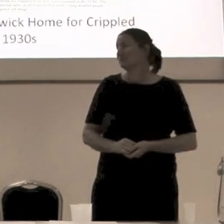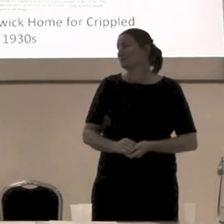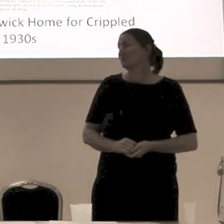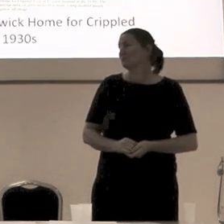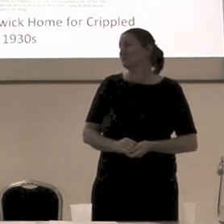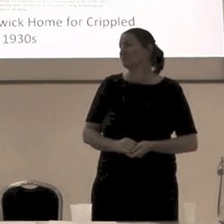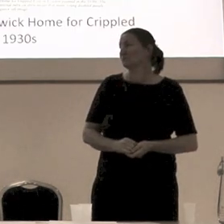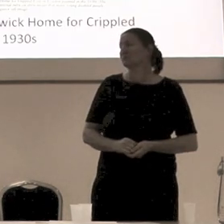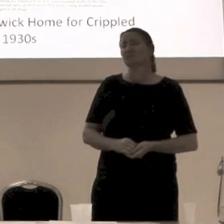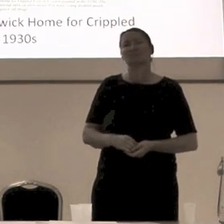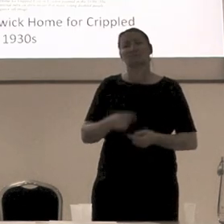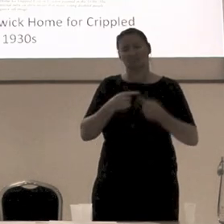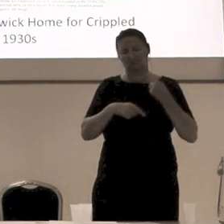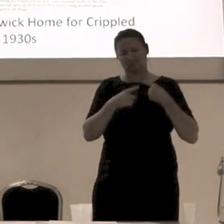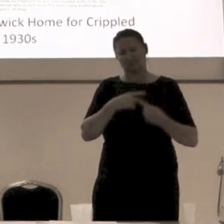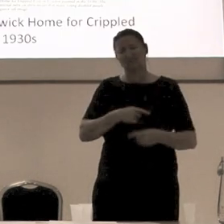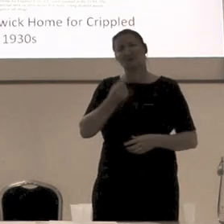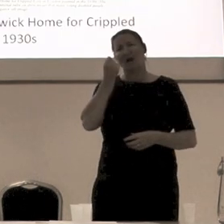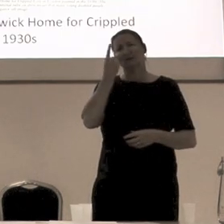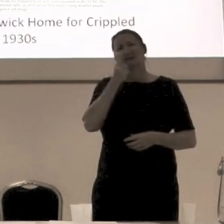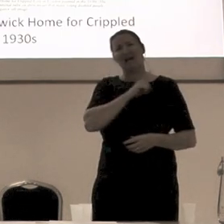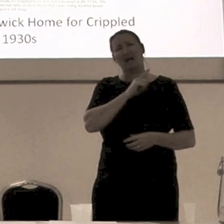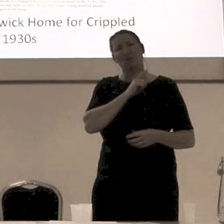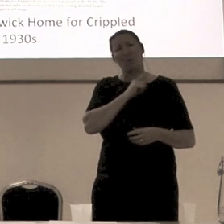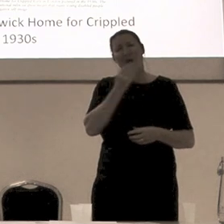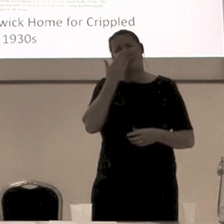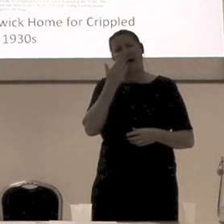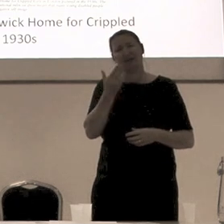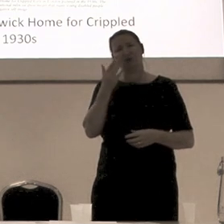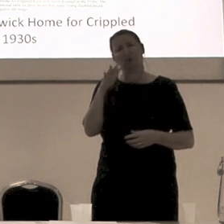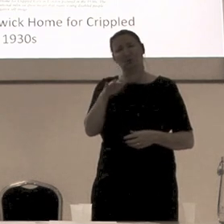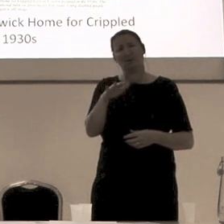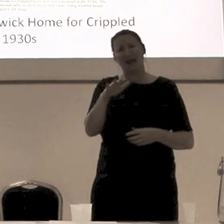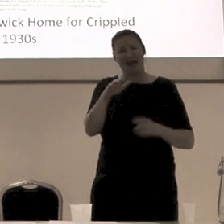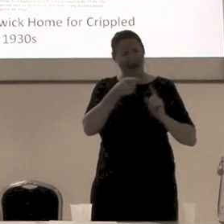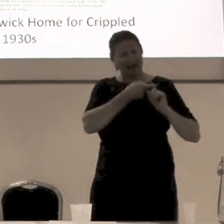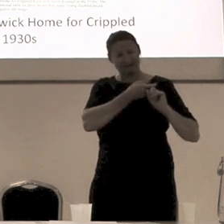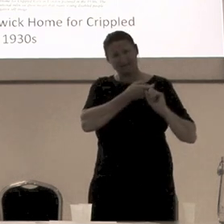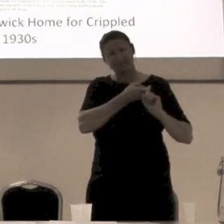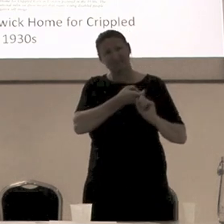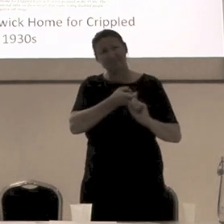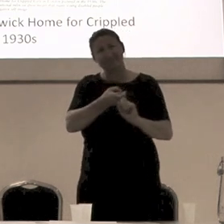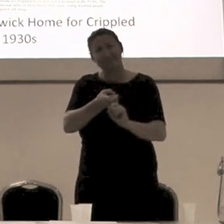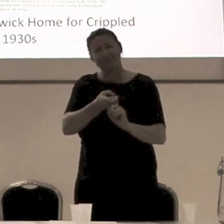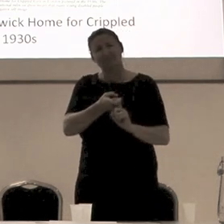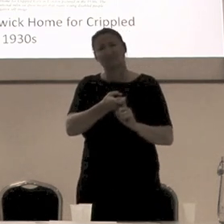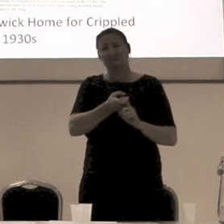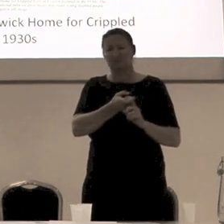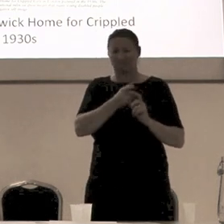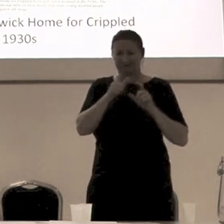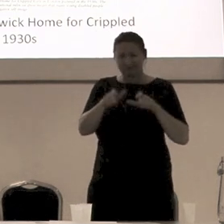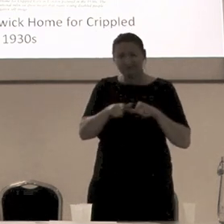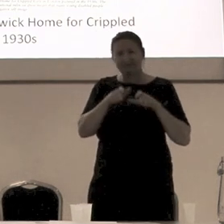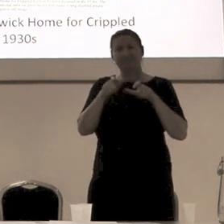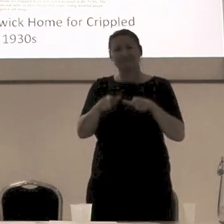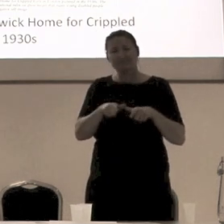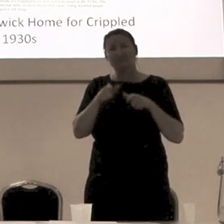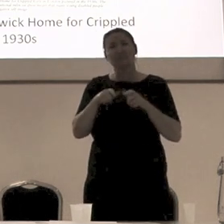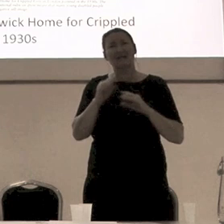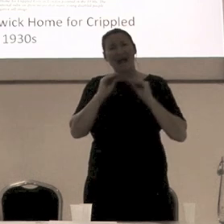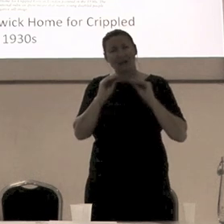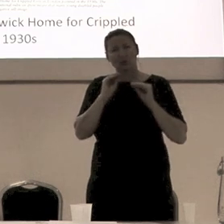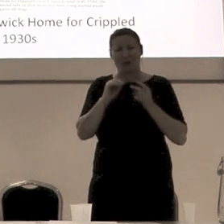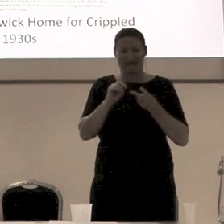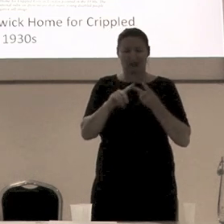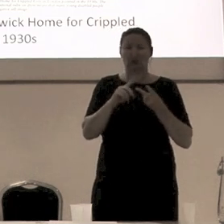bit to understand why some of these attitudes are so pernicious and how they last so long in particularly education, but also in social